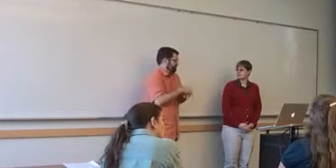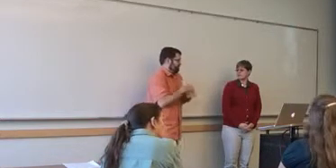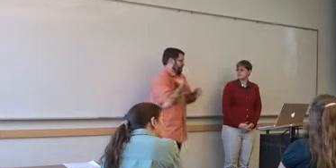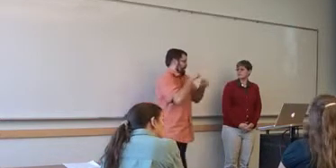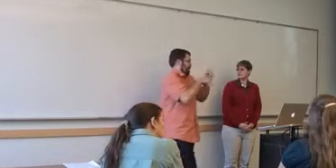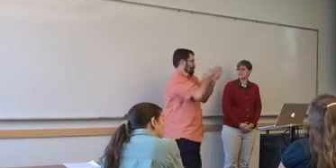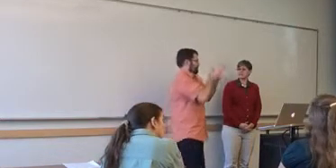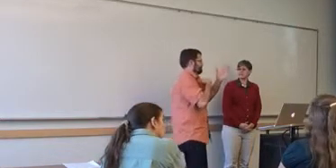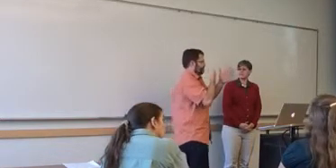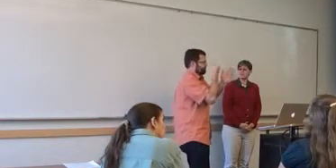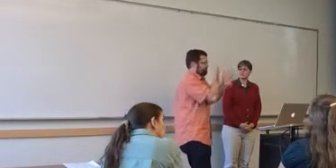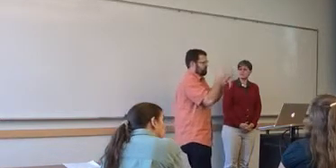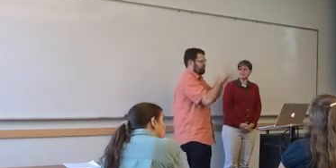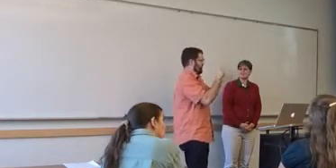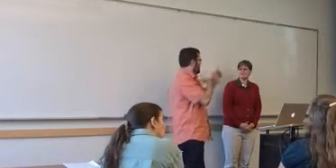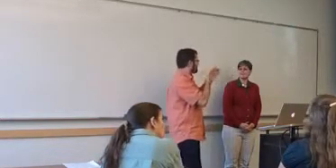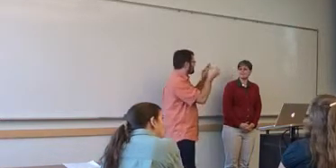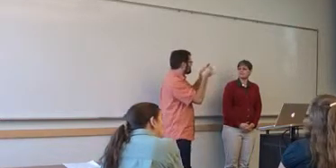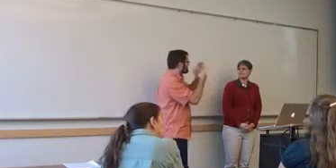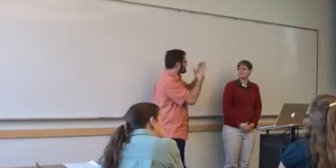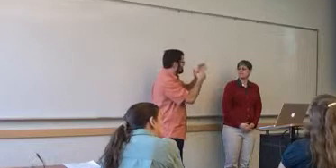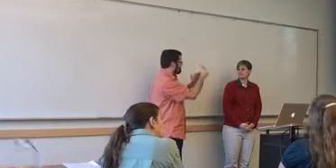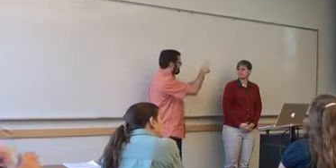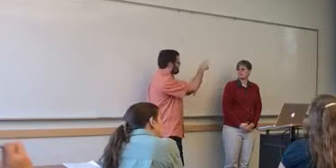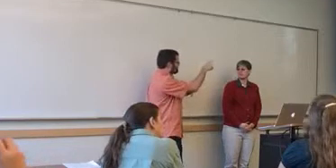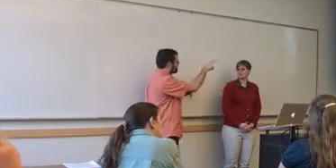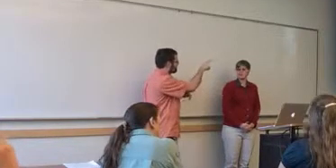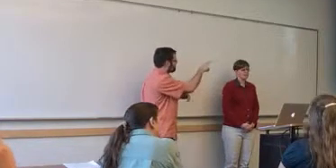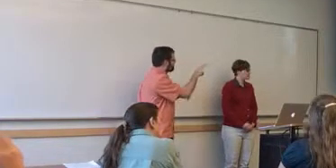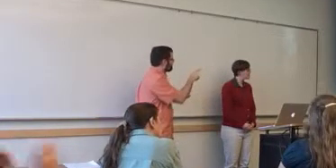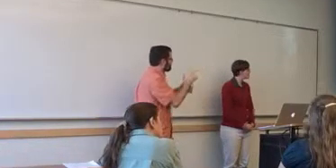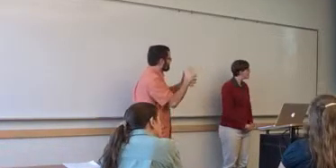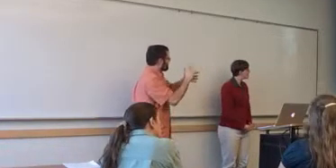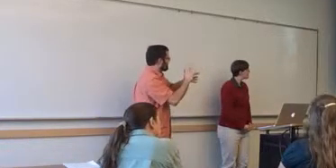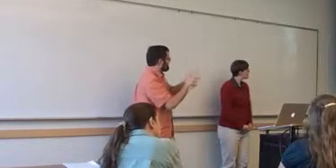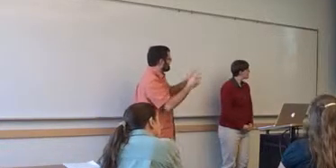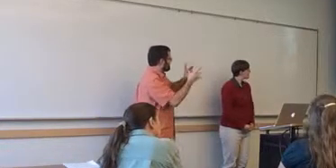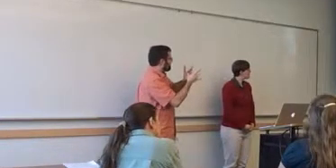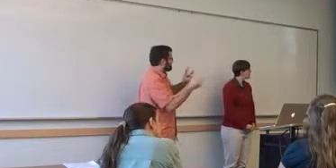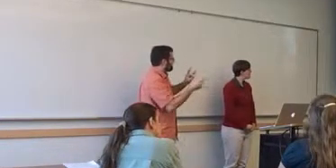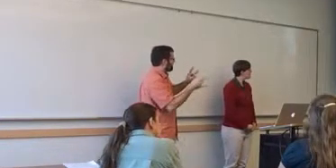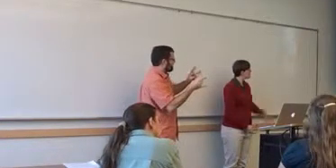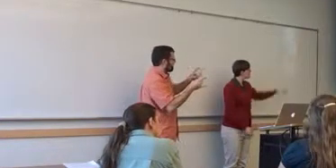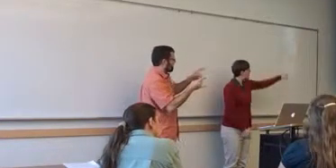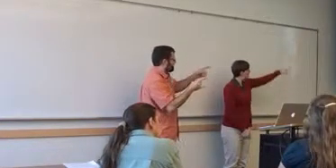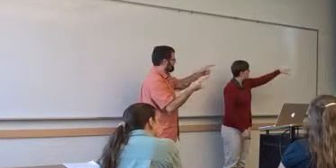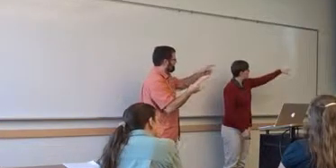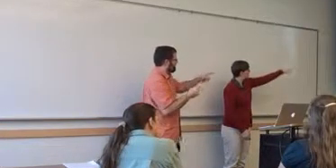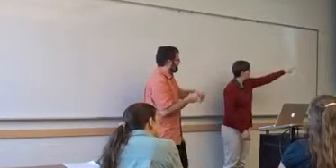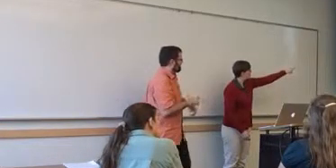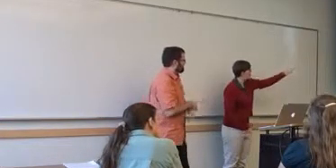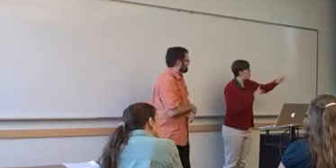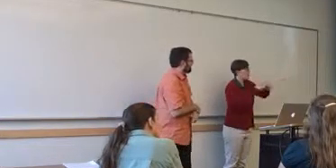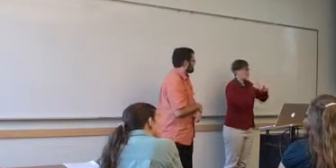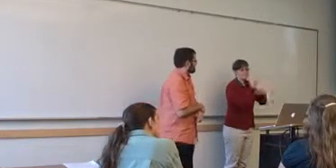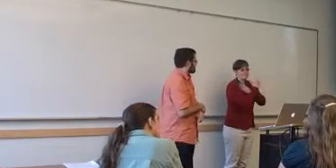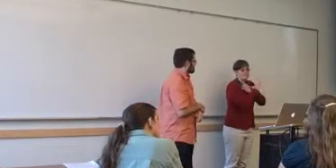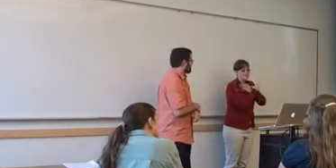where each of those would locate on your body. And I don't know what they mean specifically, but there's two little examples there to kind of give you an idea of what it might look like to